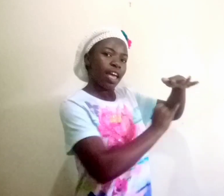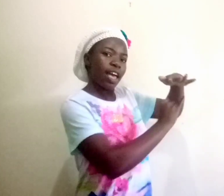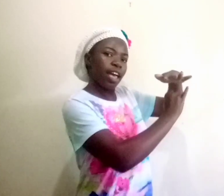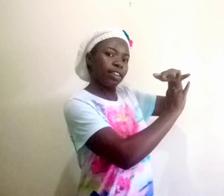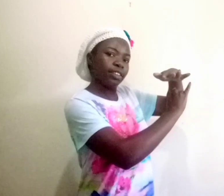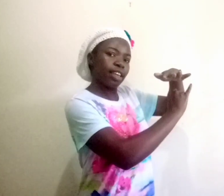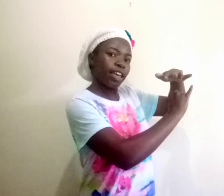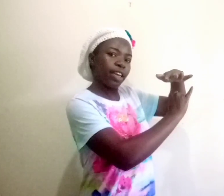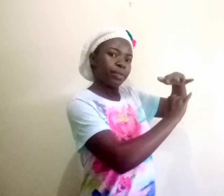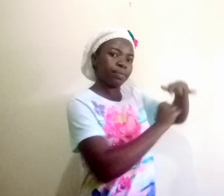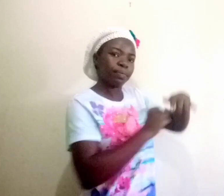Isaiah.